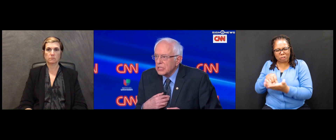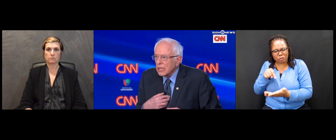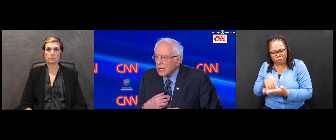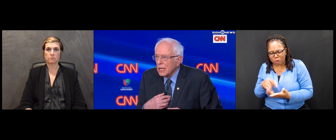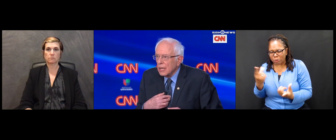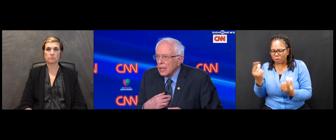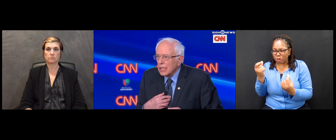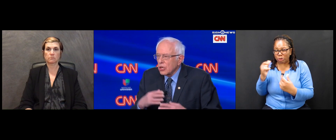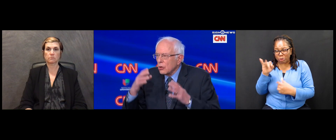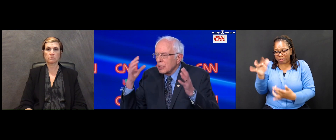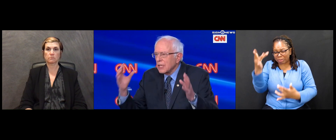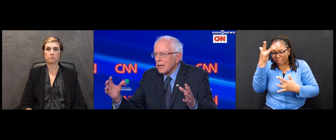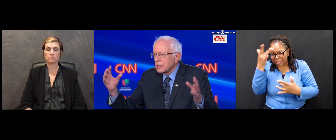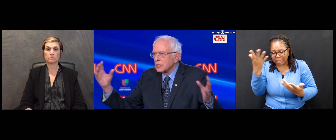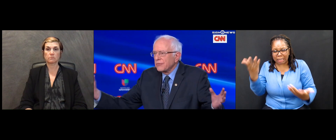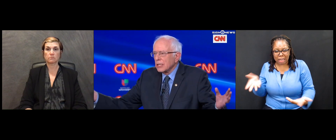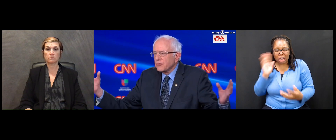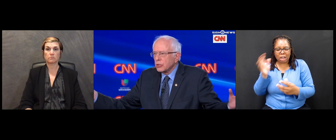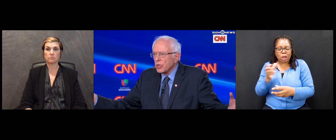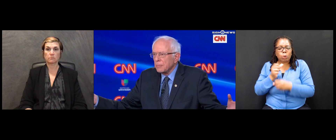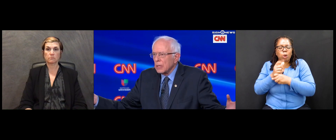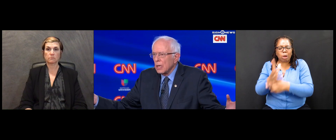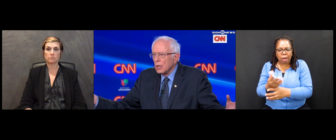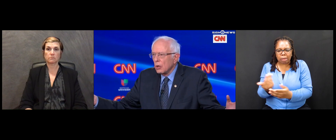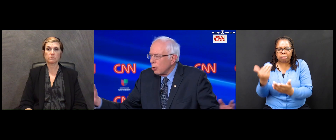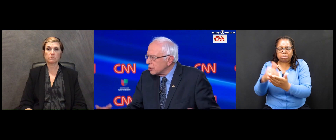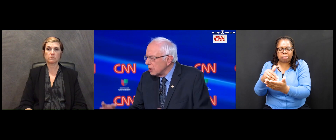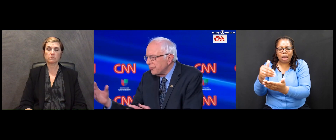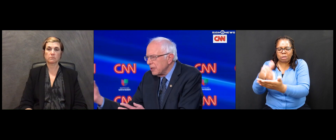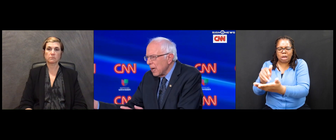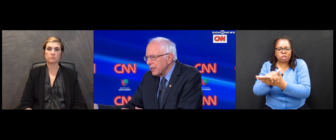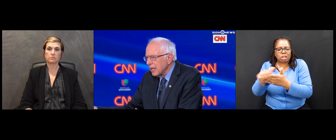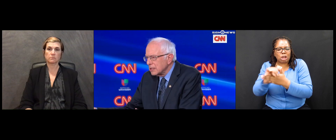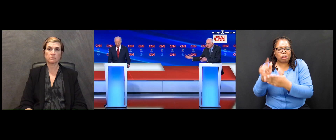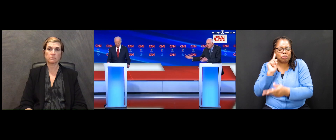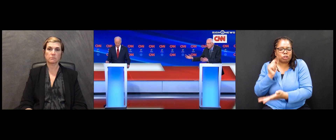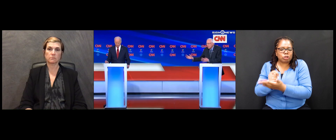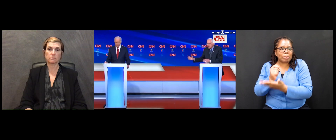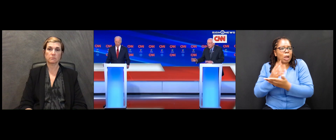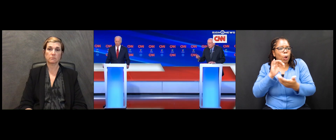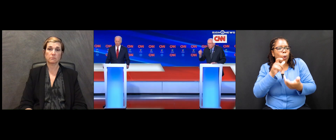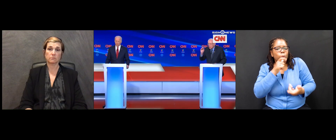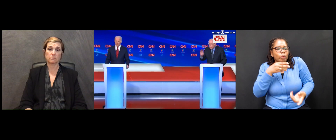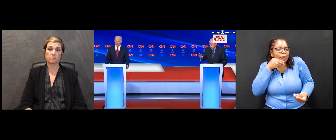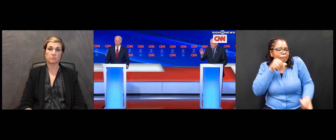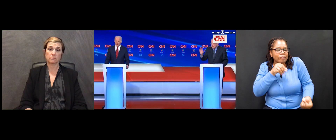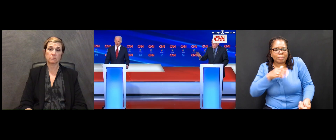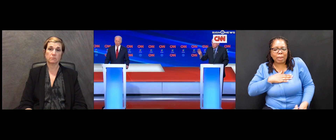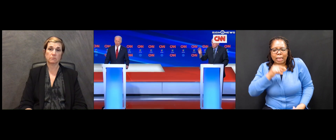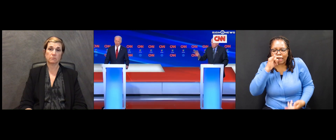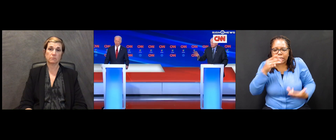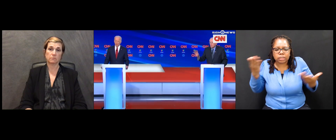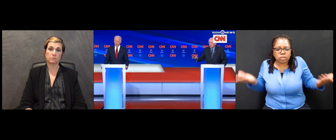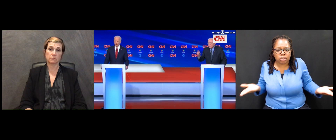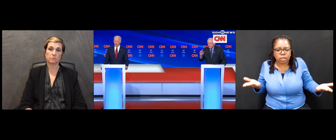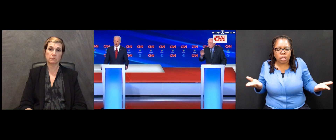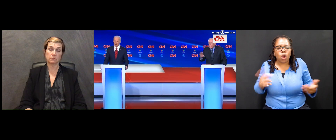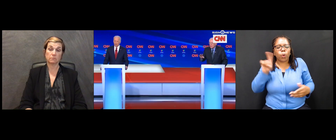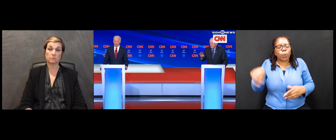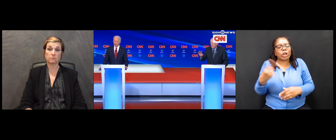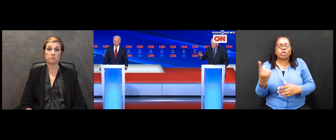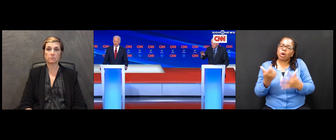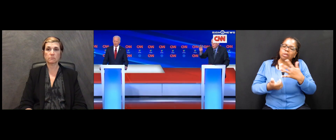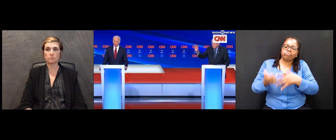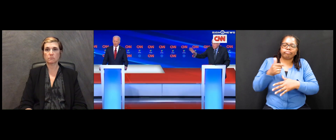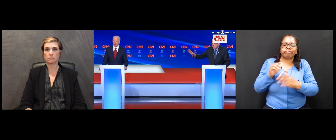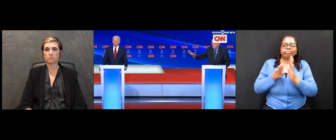if I am sick? It's going to cost thousands of dollars for treatment. Who's going to feed my kids? We are the only major country on earth not to